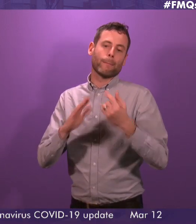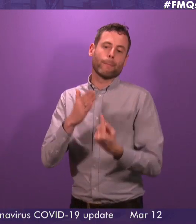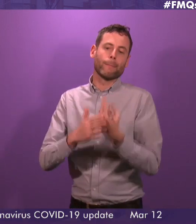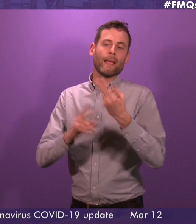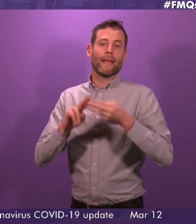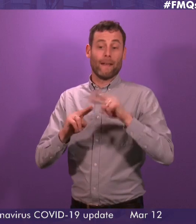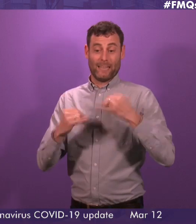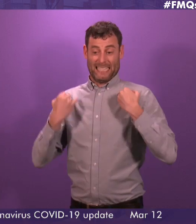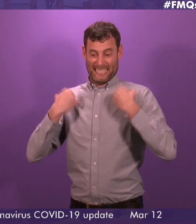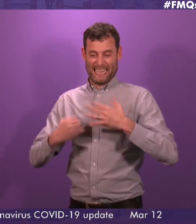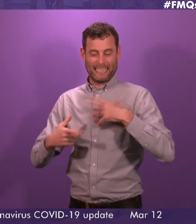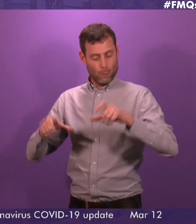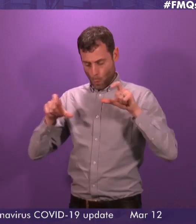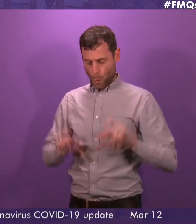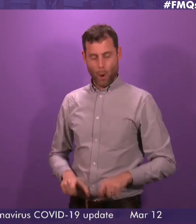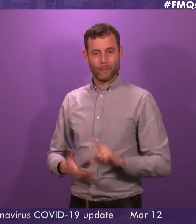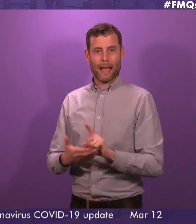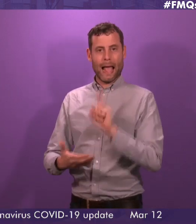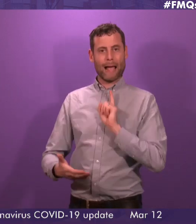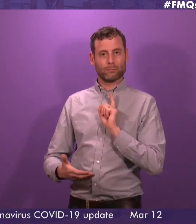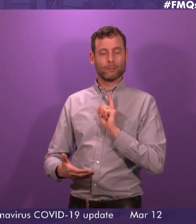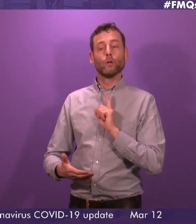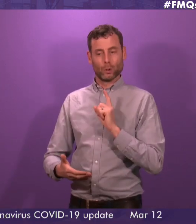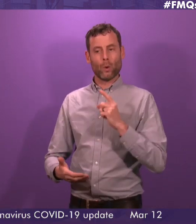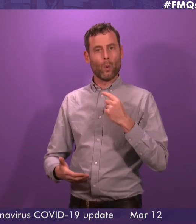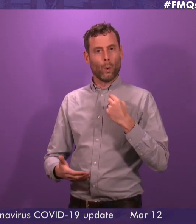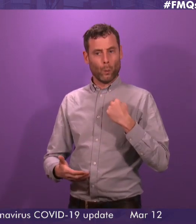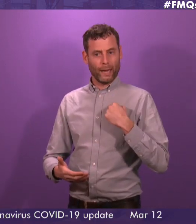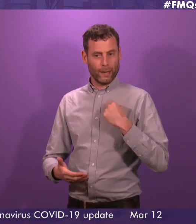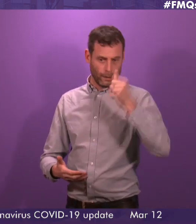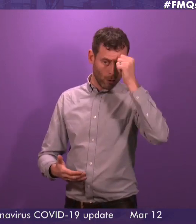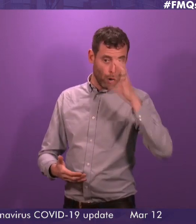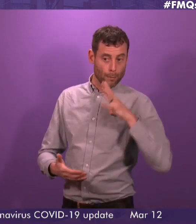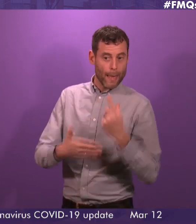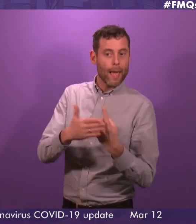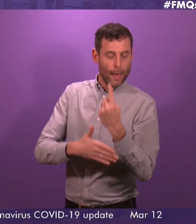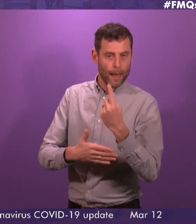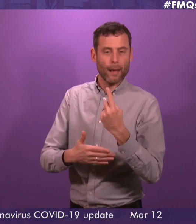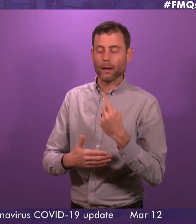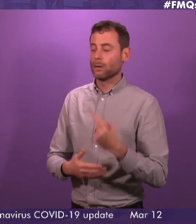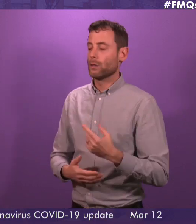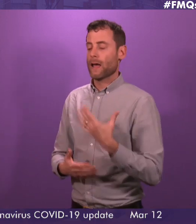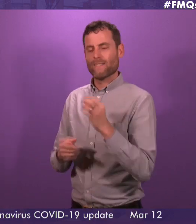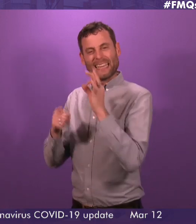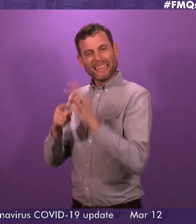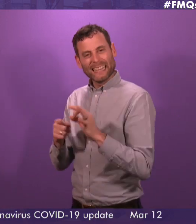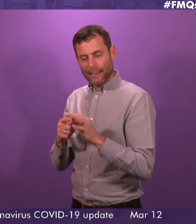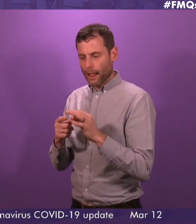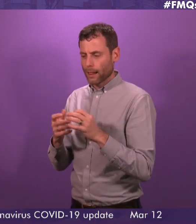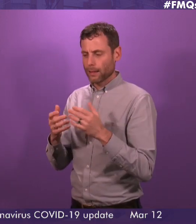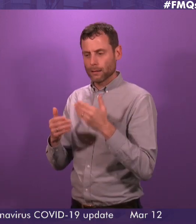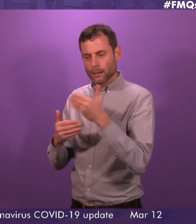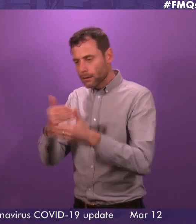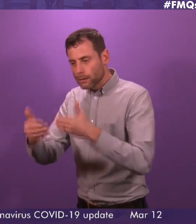and virus-related illness. Detailed information on the measures we are putting in place and where to go for the latest health